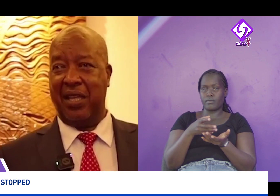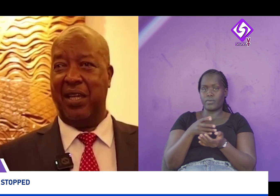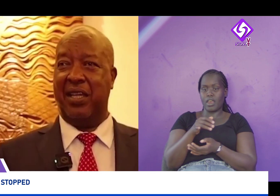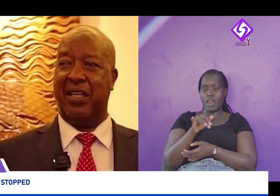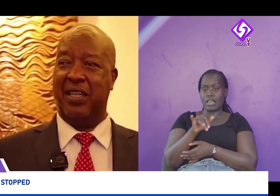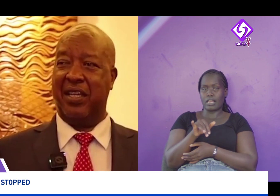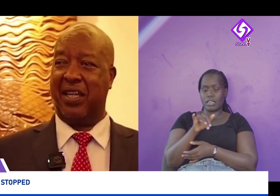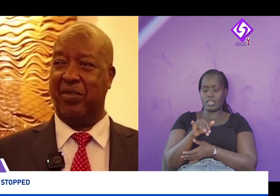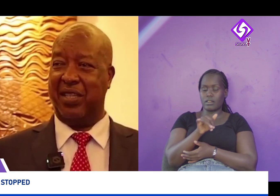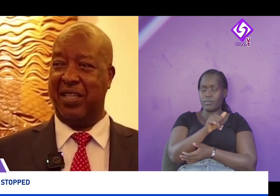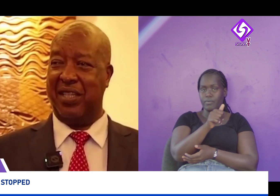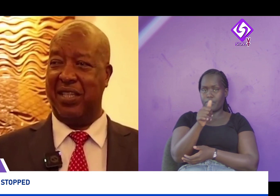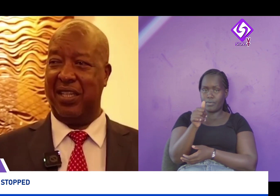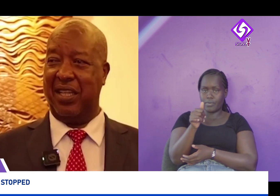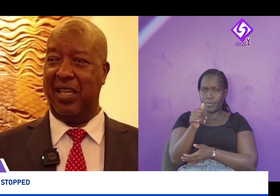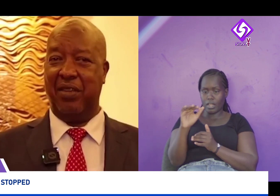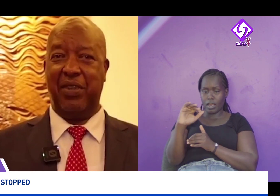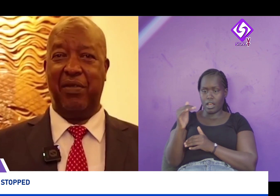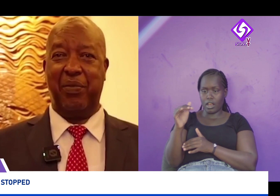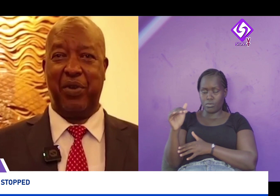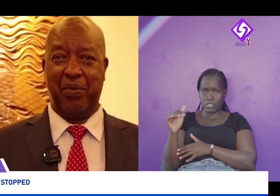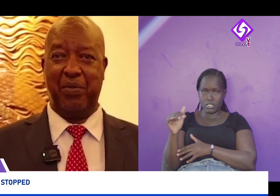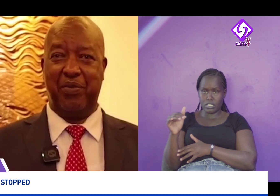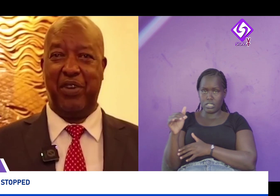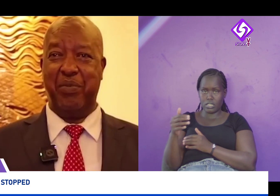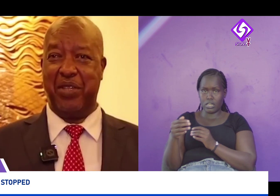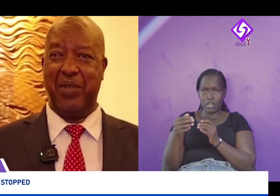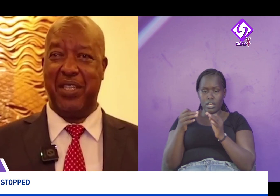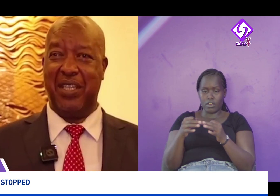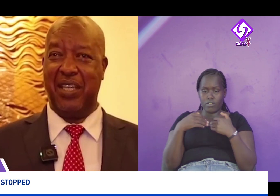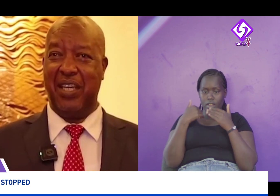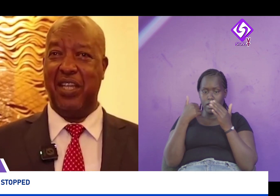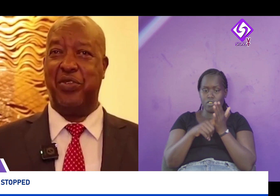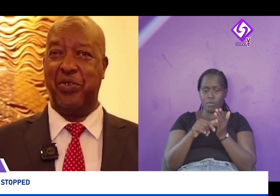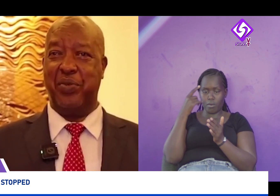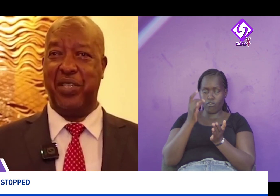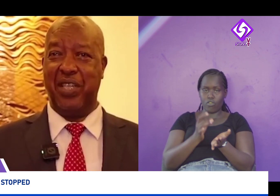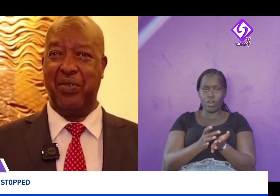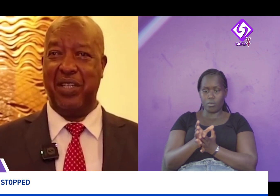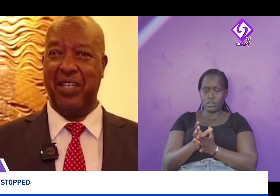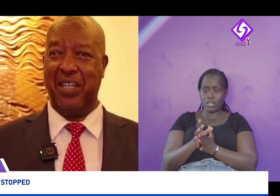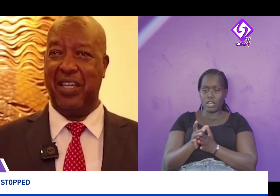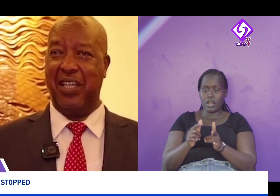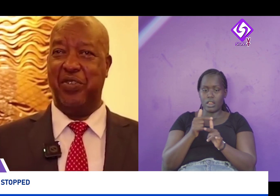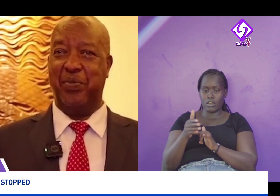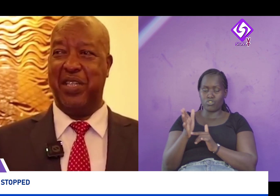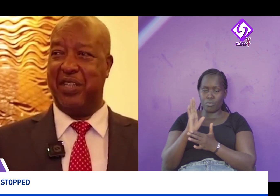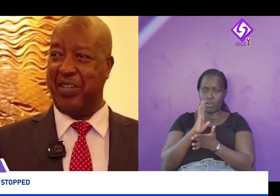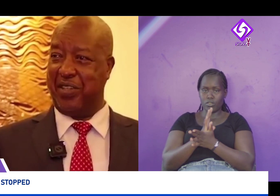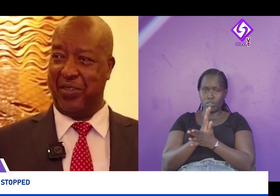other counties, if they have a problem for impeachment, it should be genuine, it should meet a